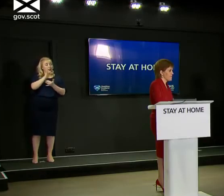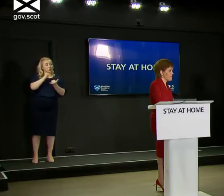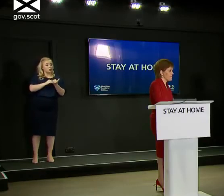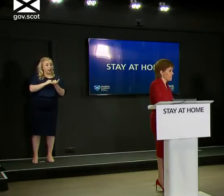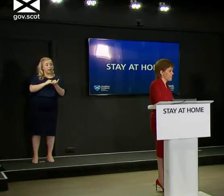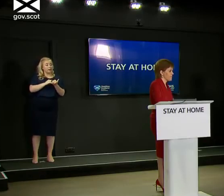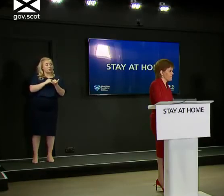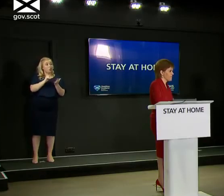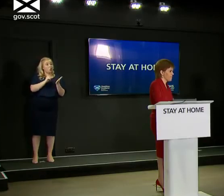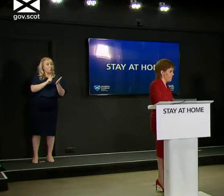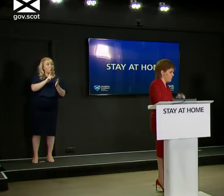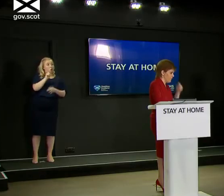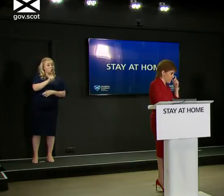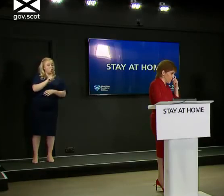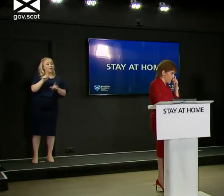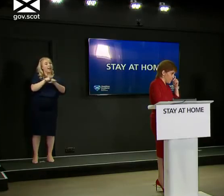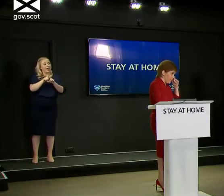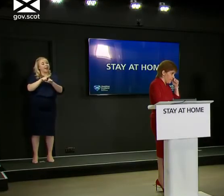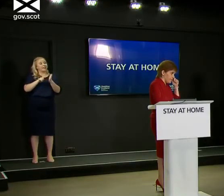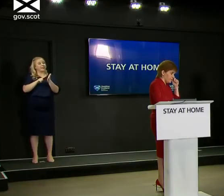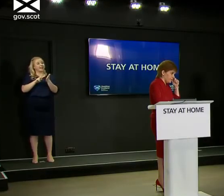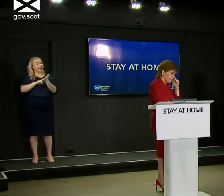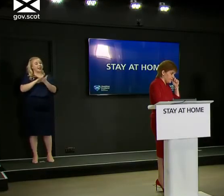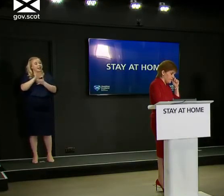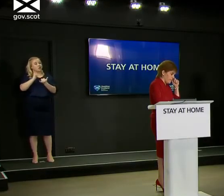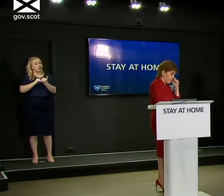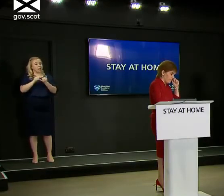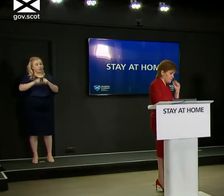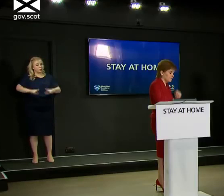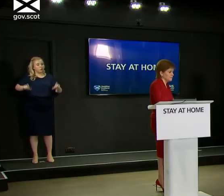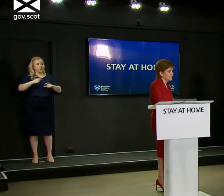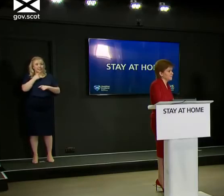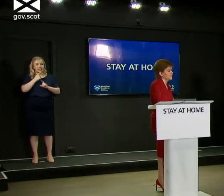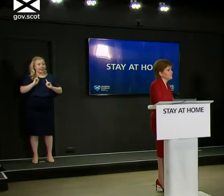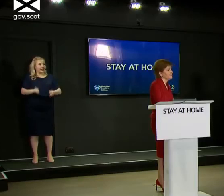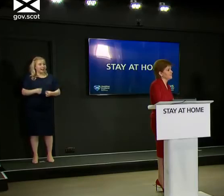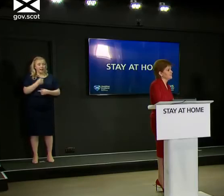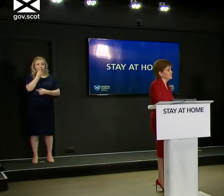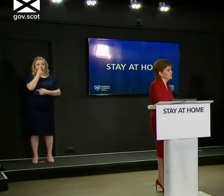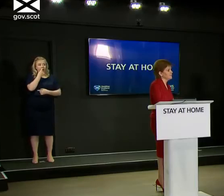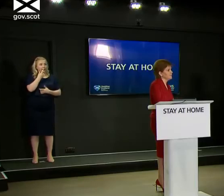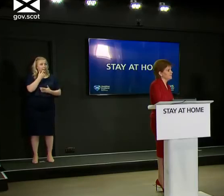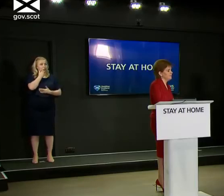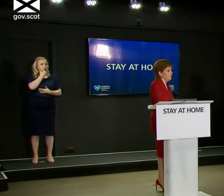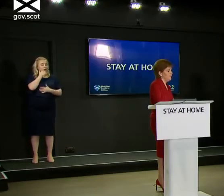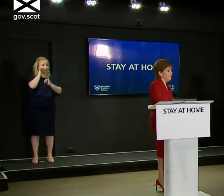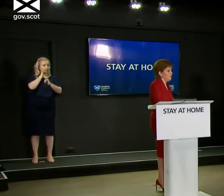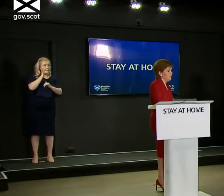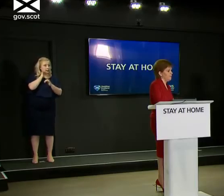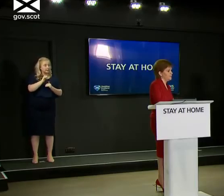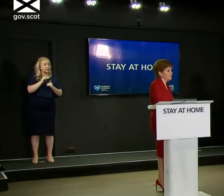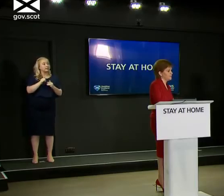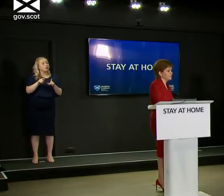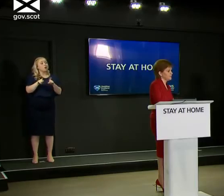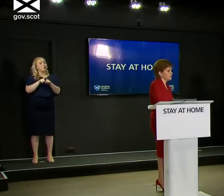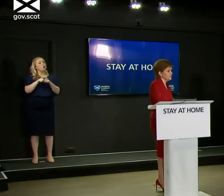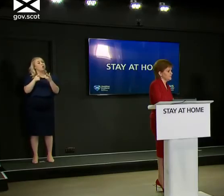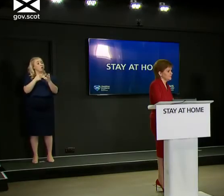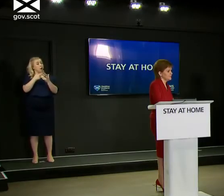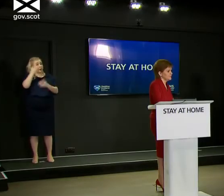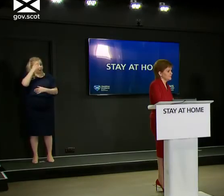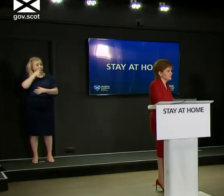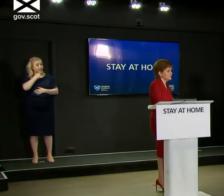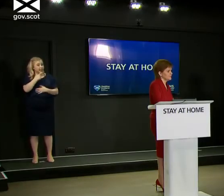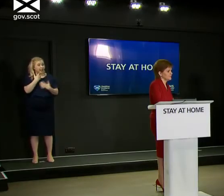for that level of testing. Scottish Borders Council say they've been allocated 480 tests. They have